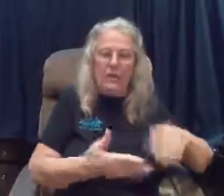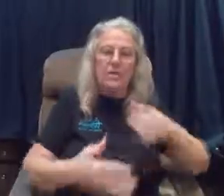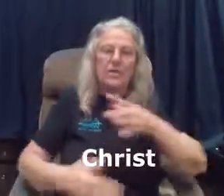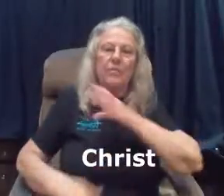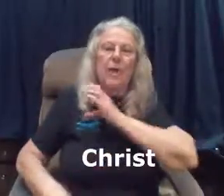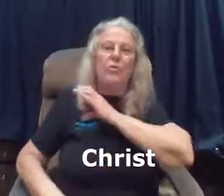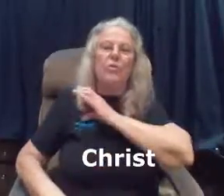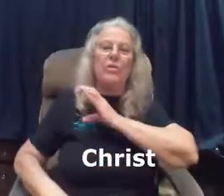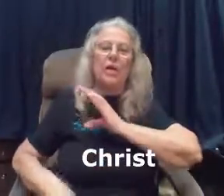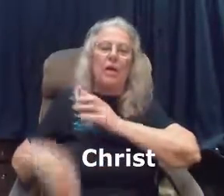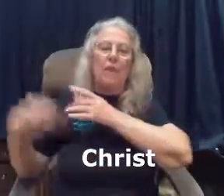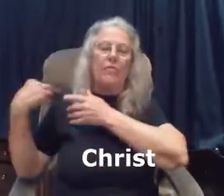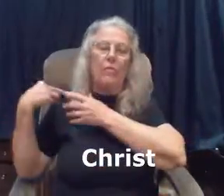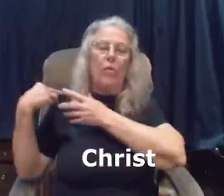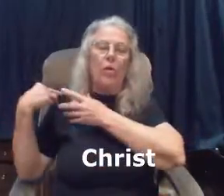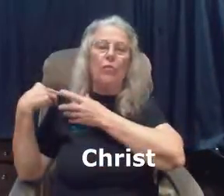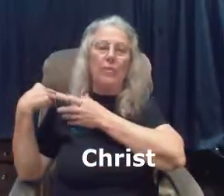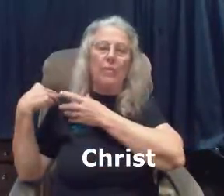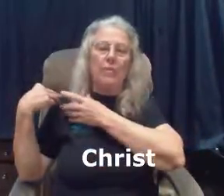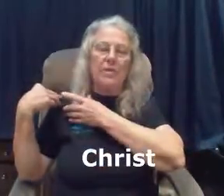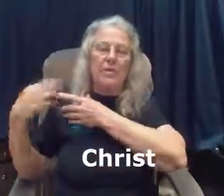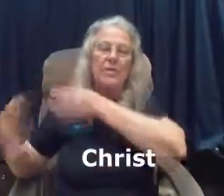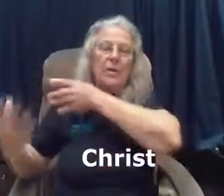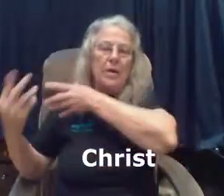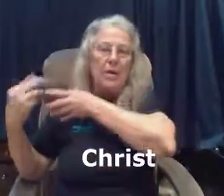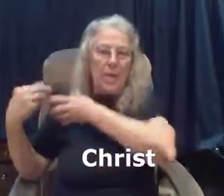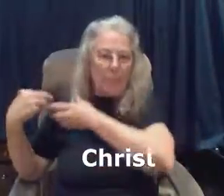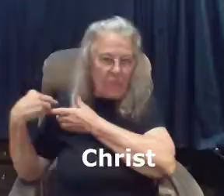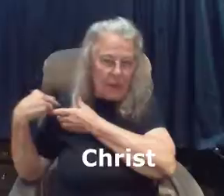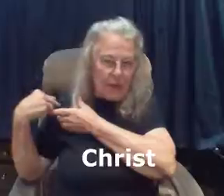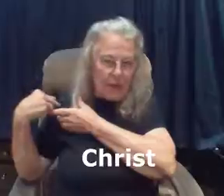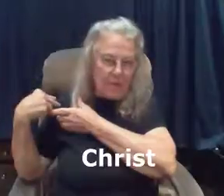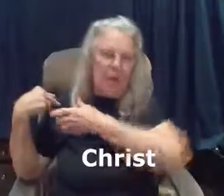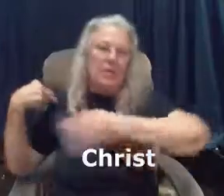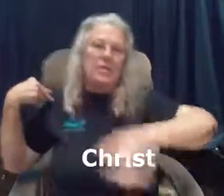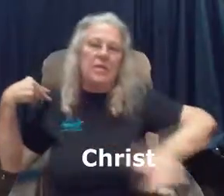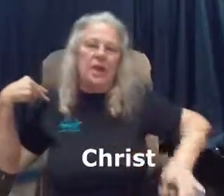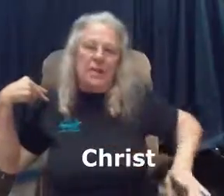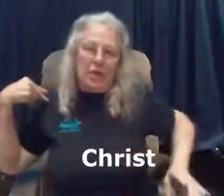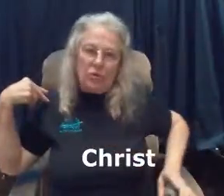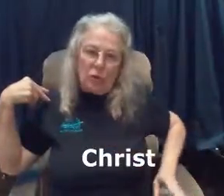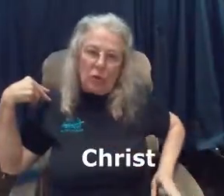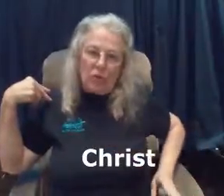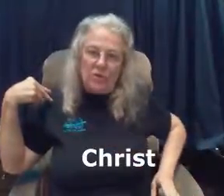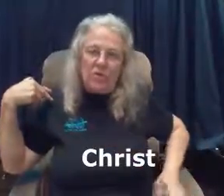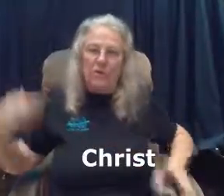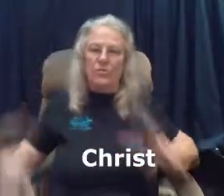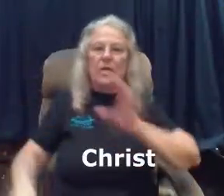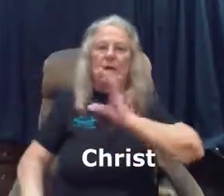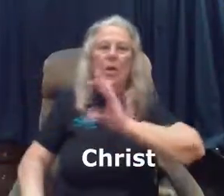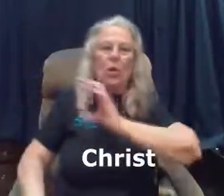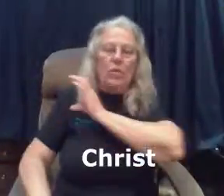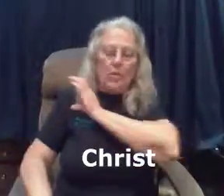Christ, and you think of the royal ribbon of Miss America coming from the non-dominant side down to your waist on the other side with the